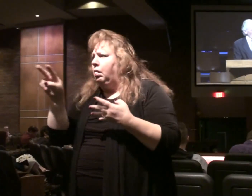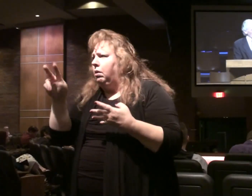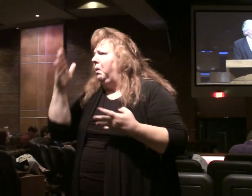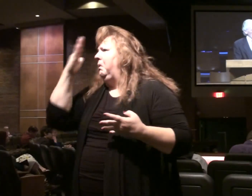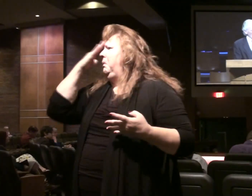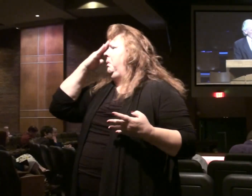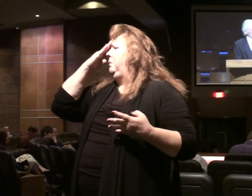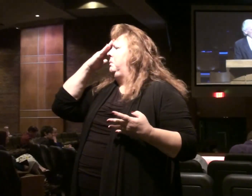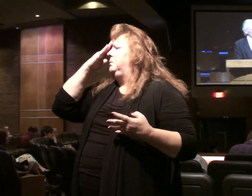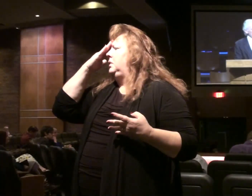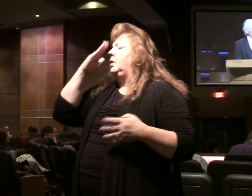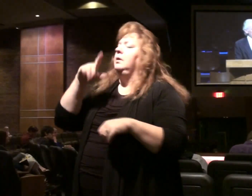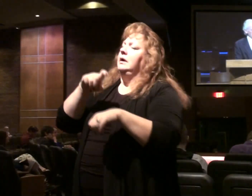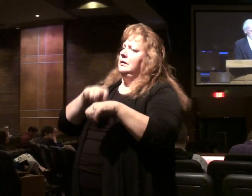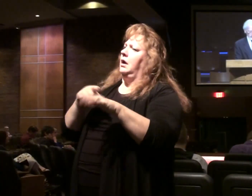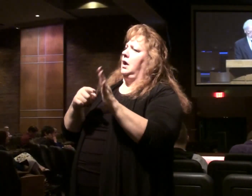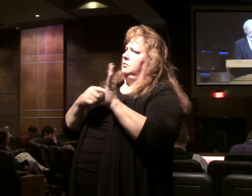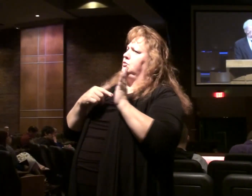But time will tell.